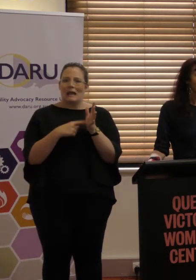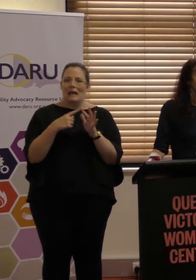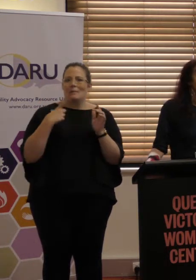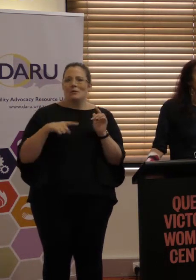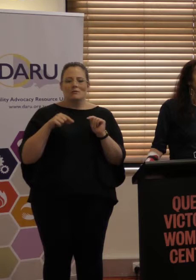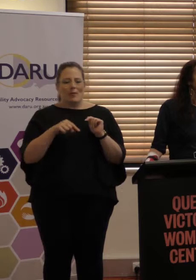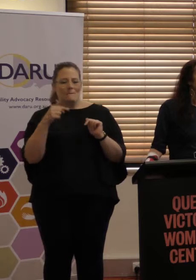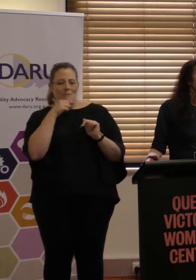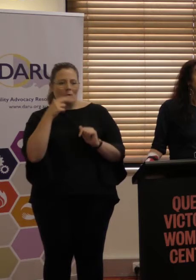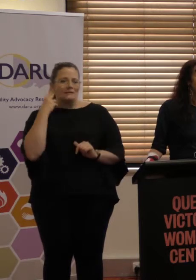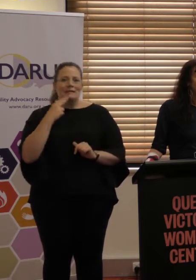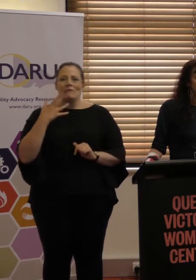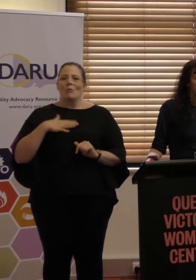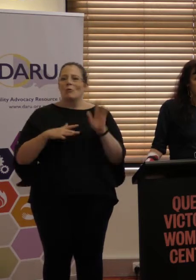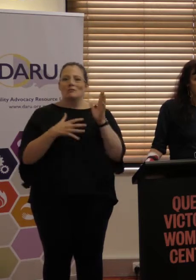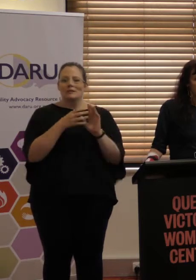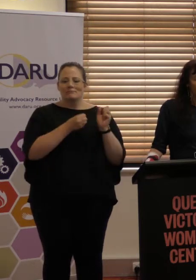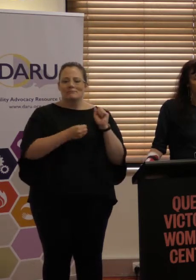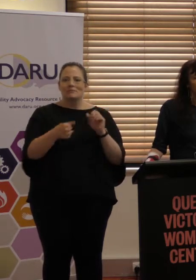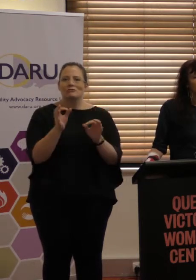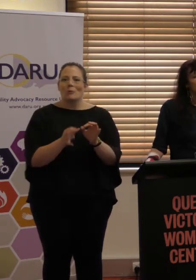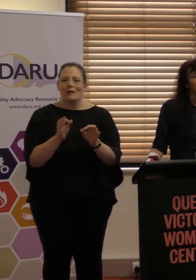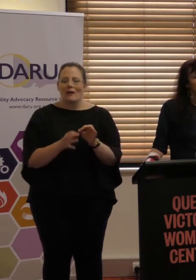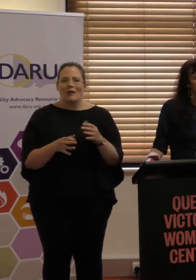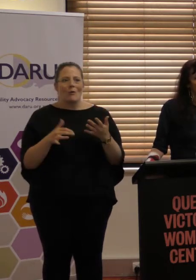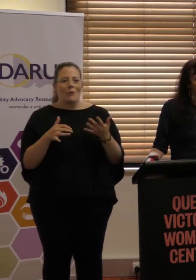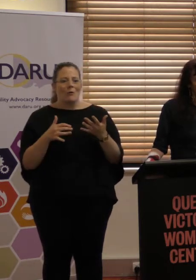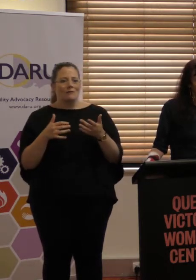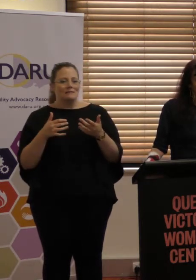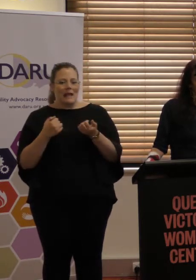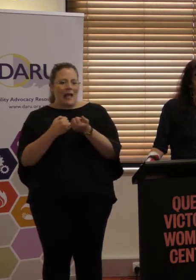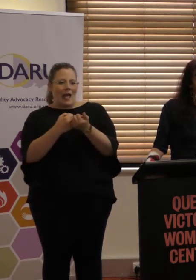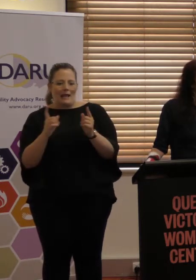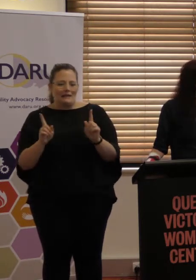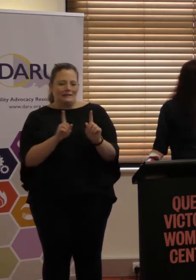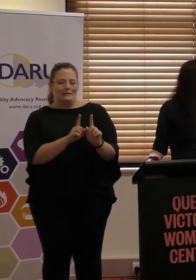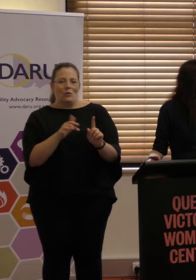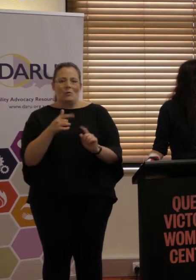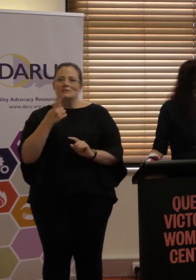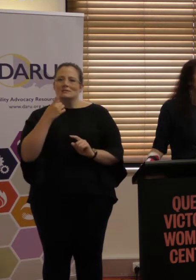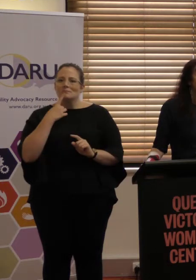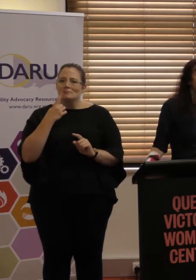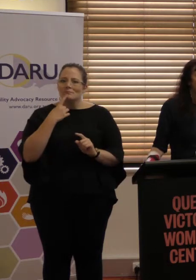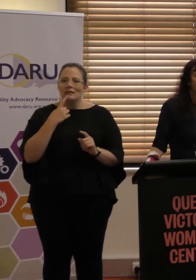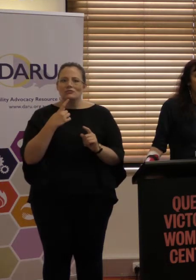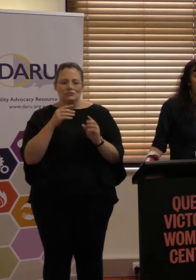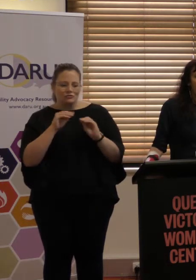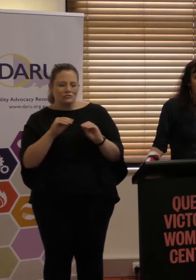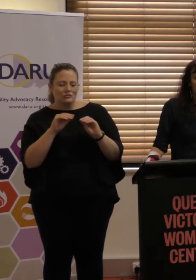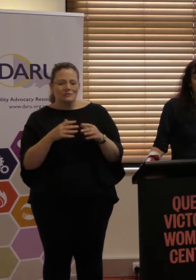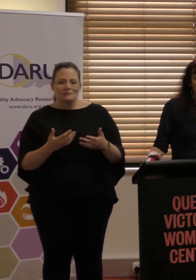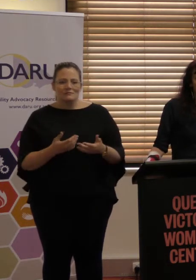interpreter or an aide or some speech pathology support in school. But